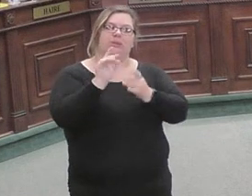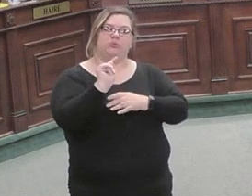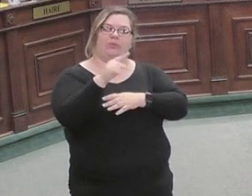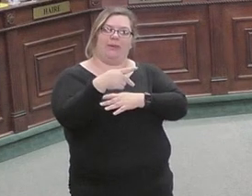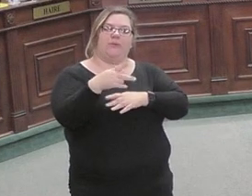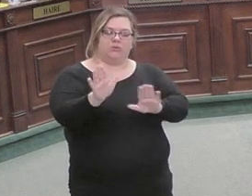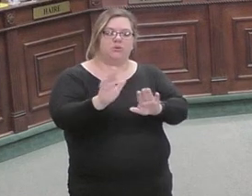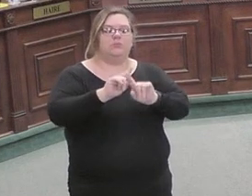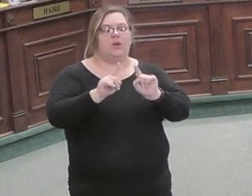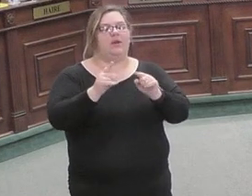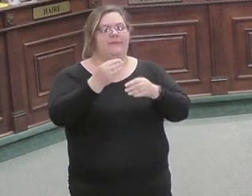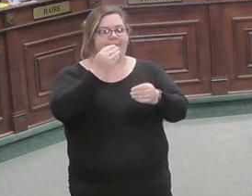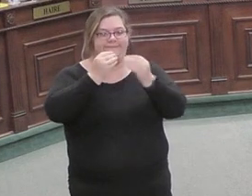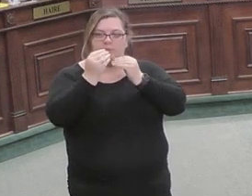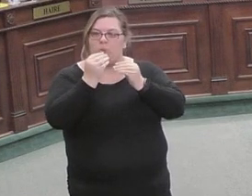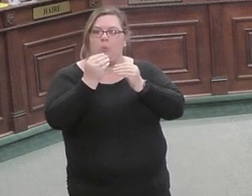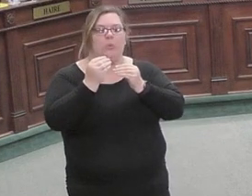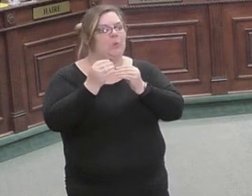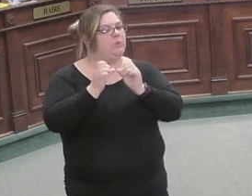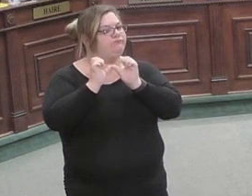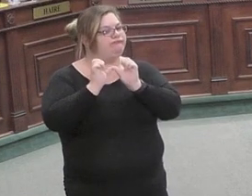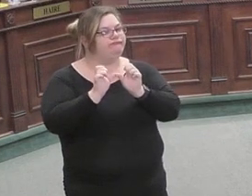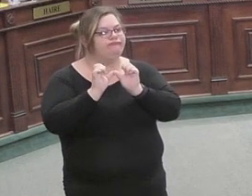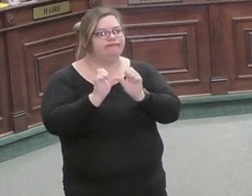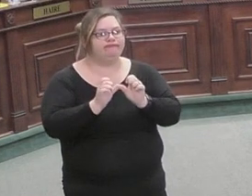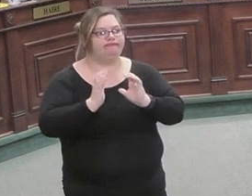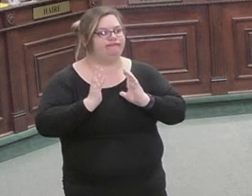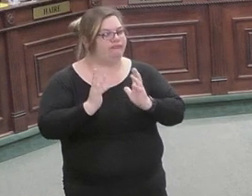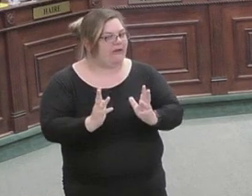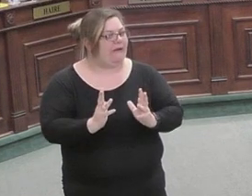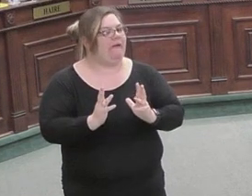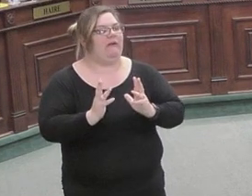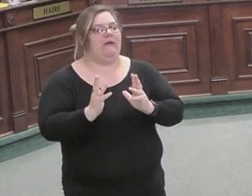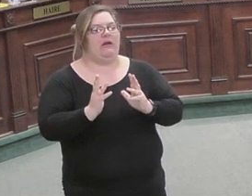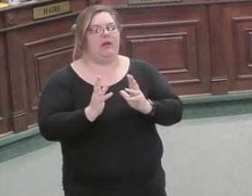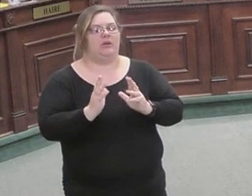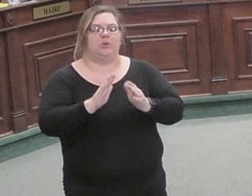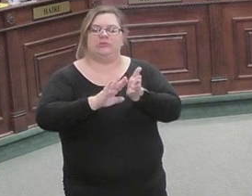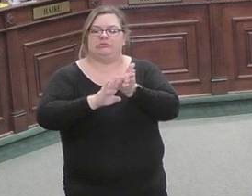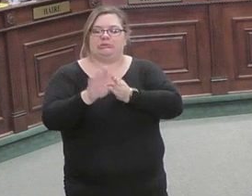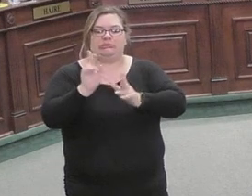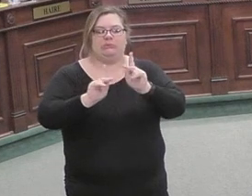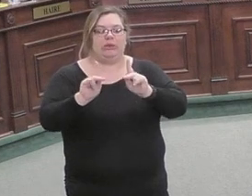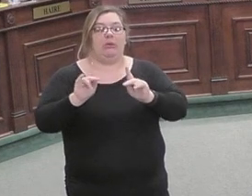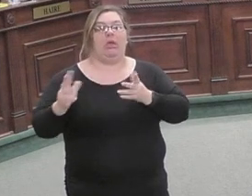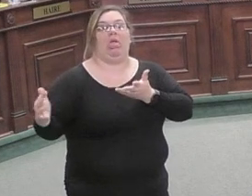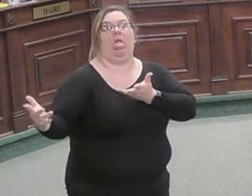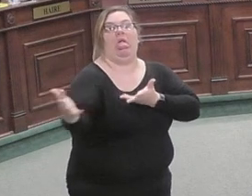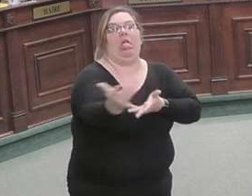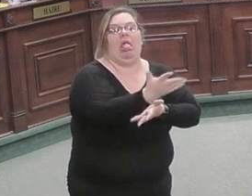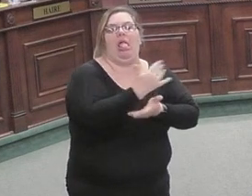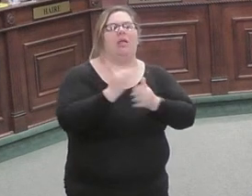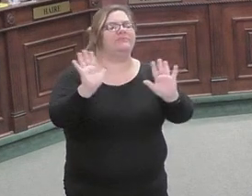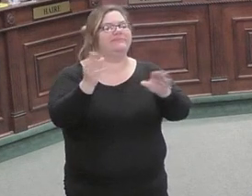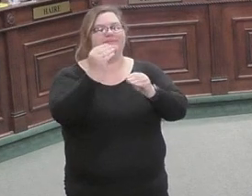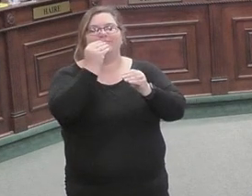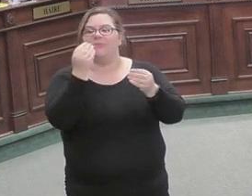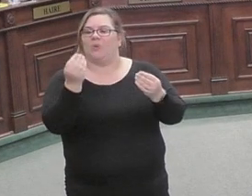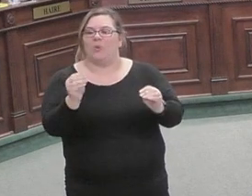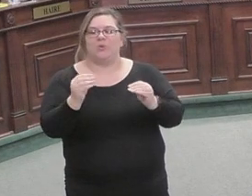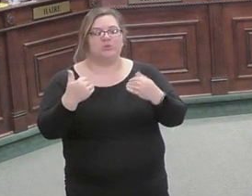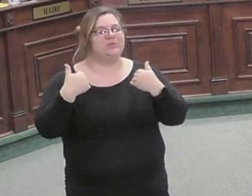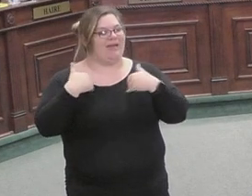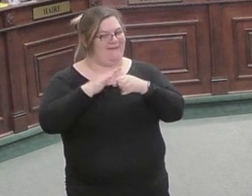food services, so that we are discouraging people to go out and hoard because grocery stores are well supplied.